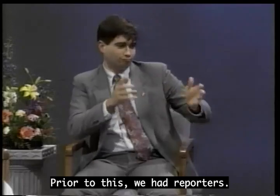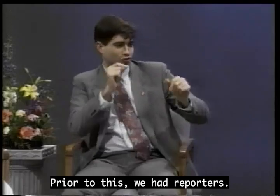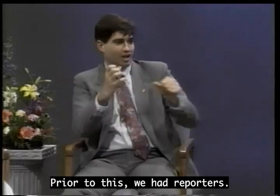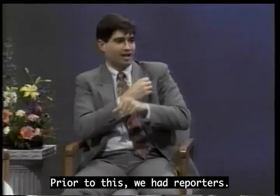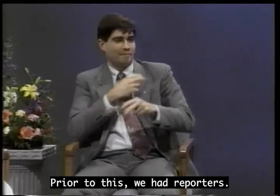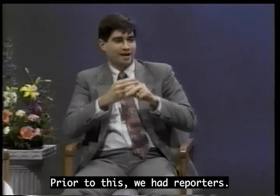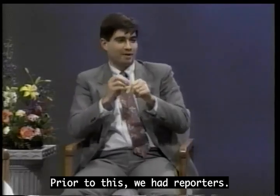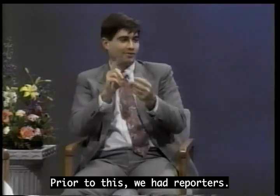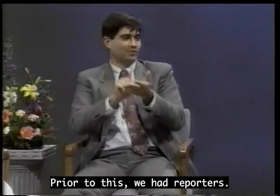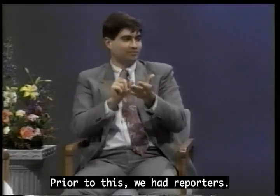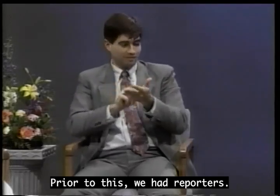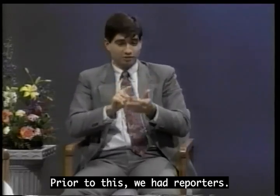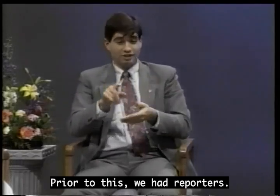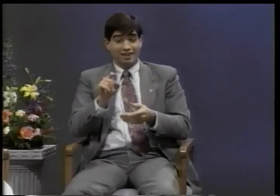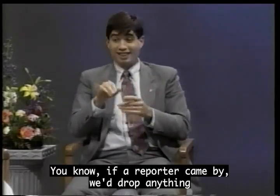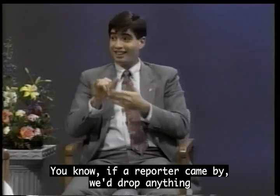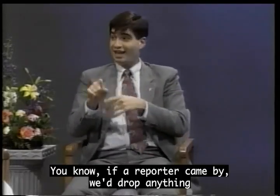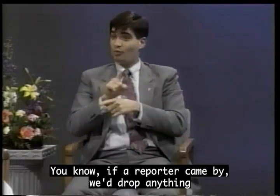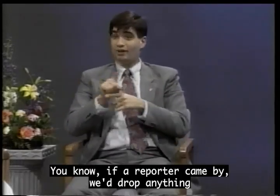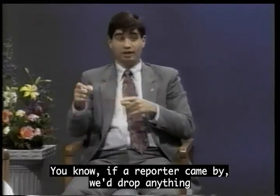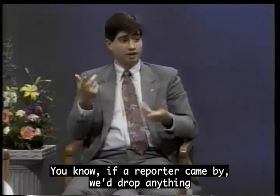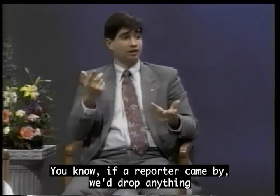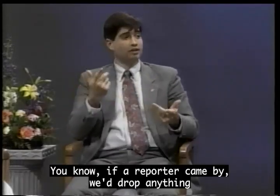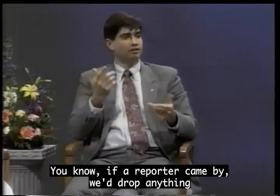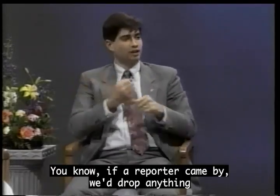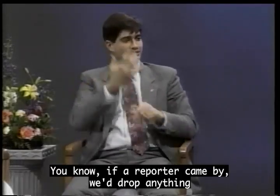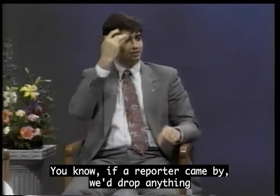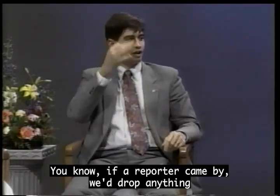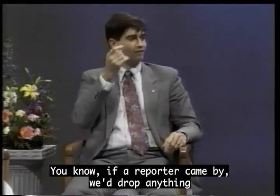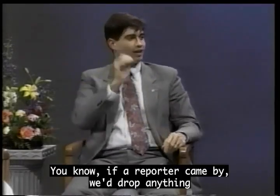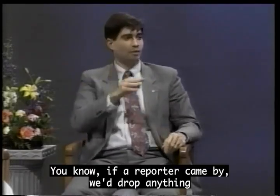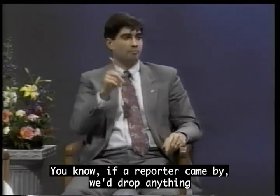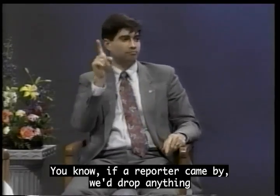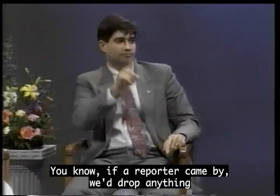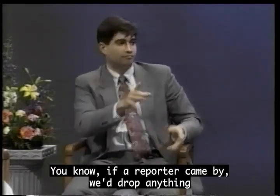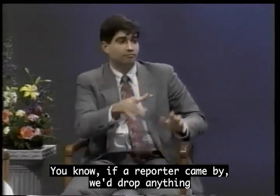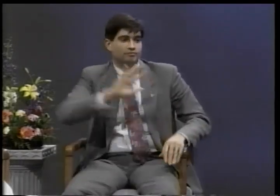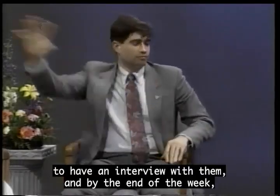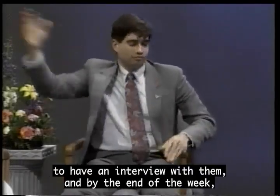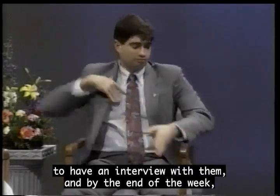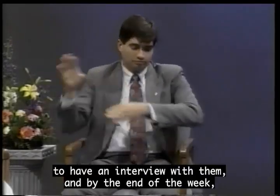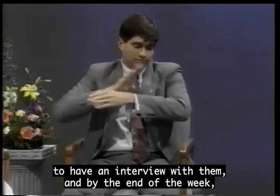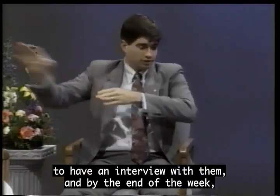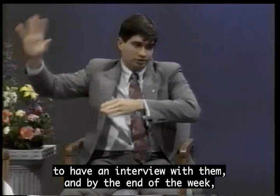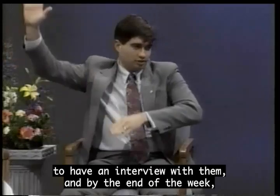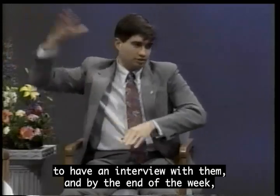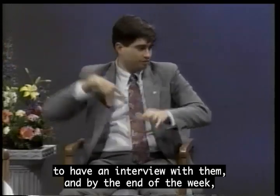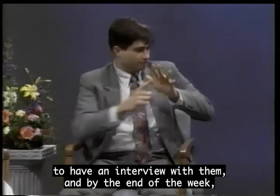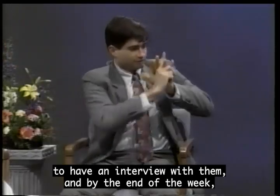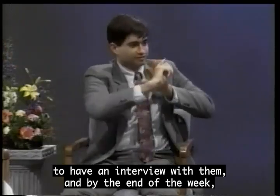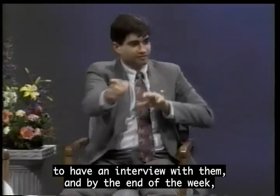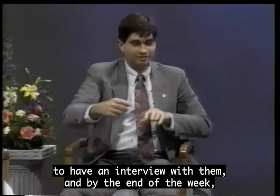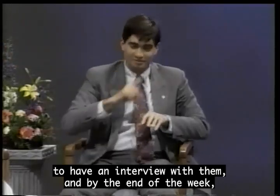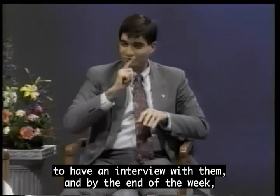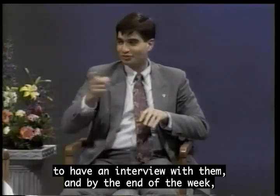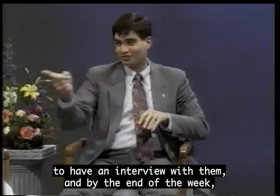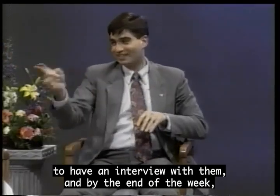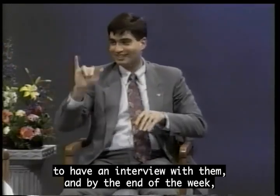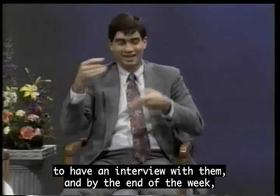if a reporter came by, we'd drop anything to do have an interview with them. And by the end of the week, we were sick of these people, Hey, we're too busy. Leave us alone. Come back